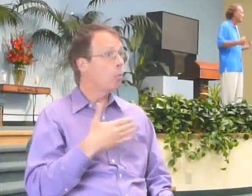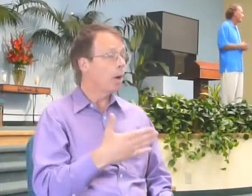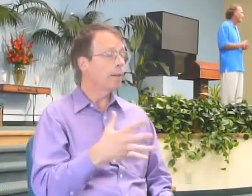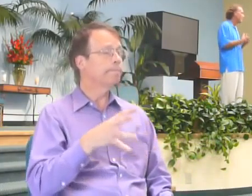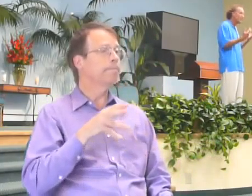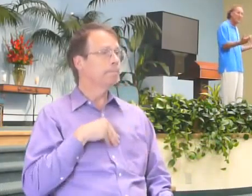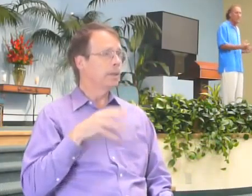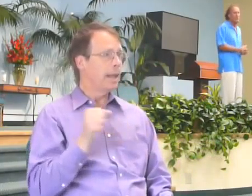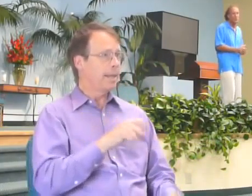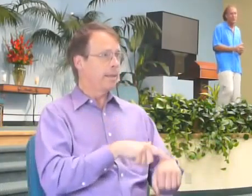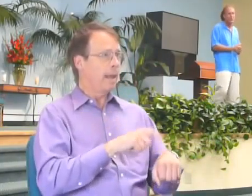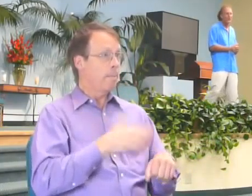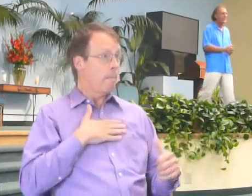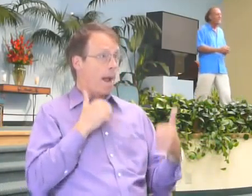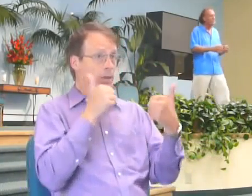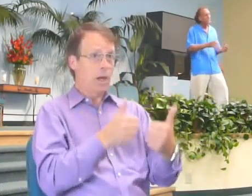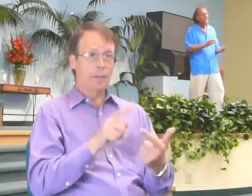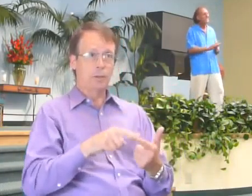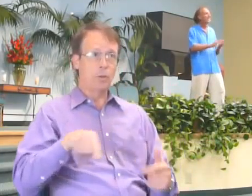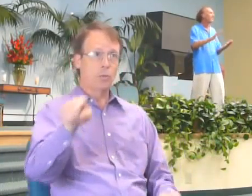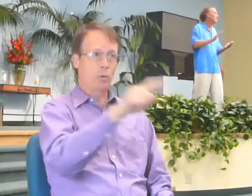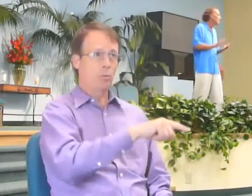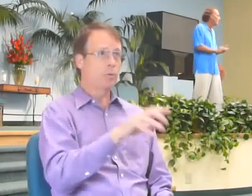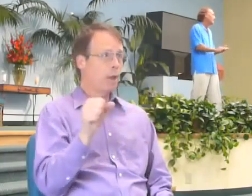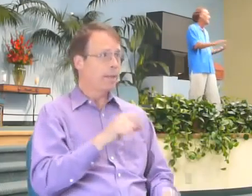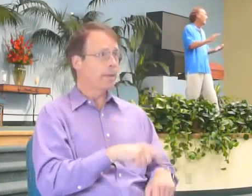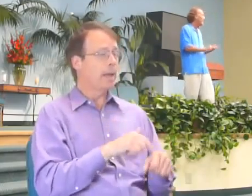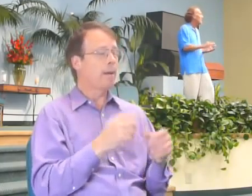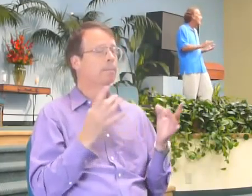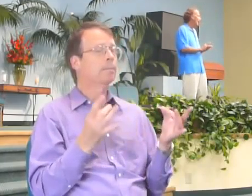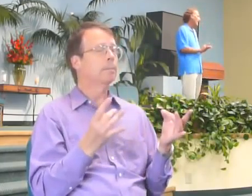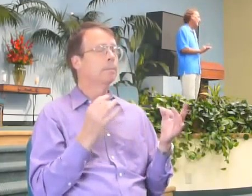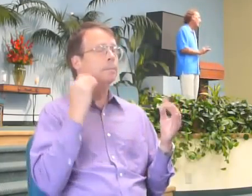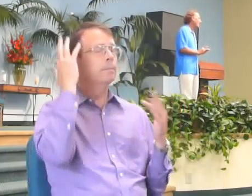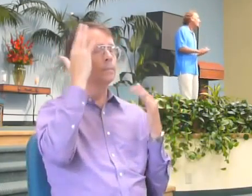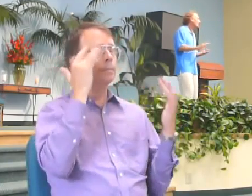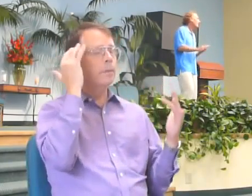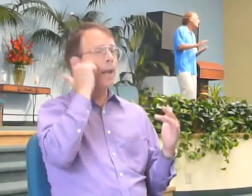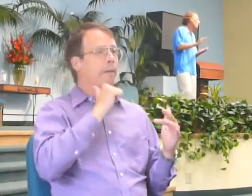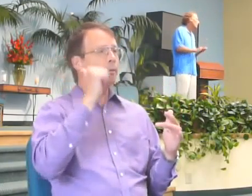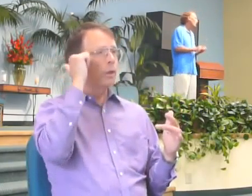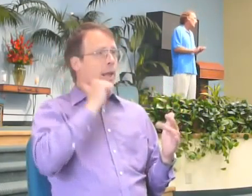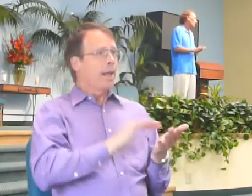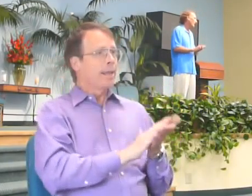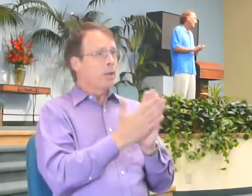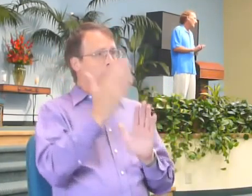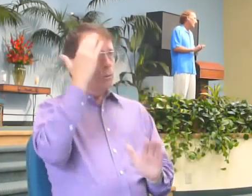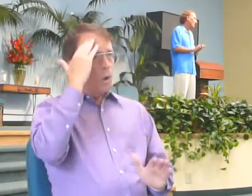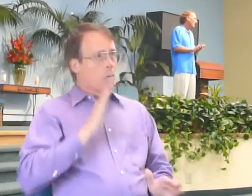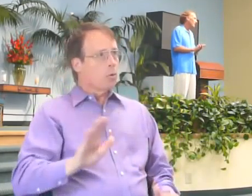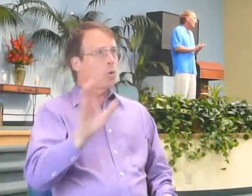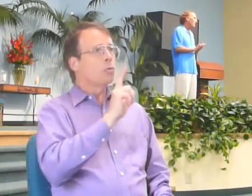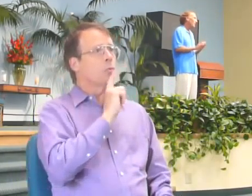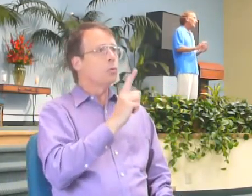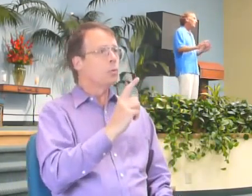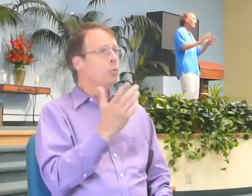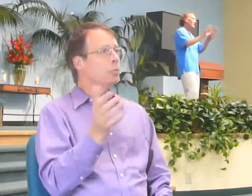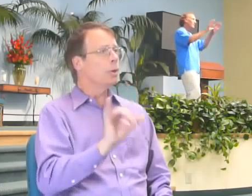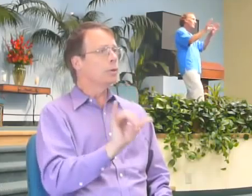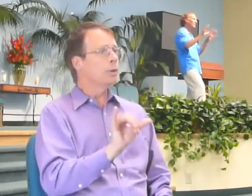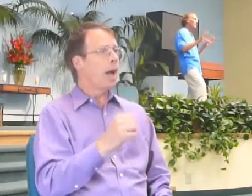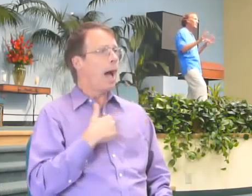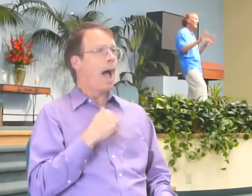our true nature. You know, when we are in the power of the holy harmony that is there for all of